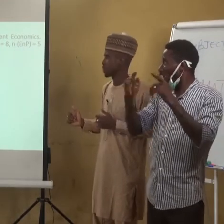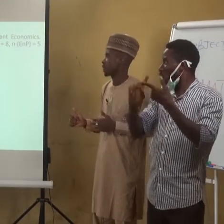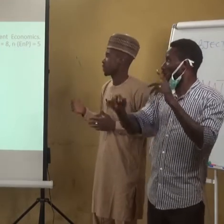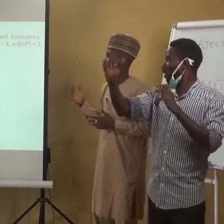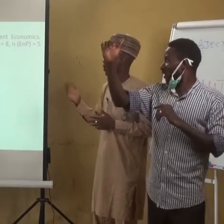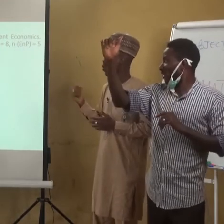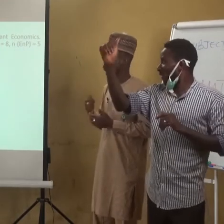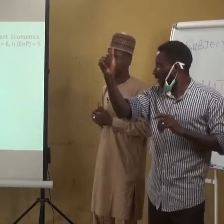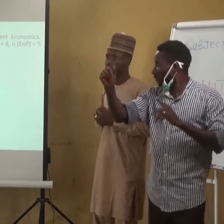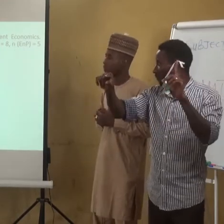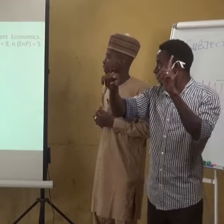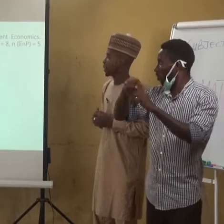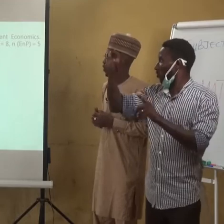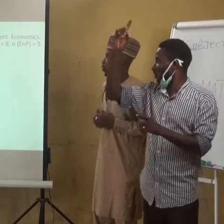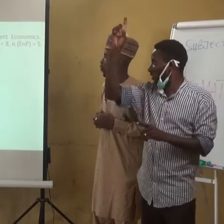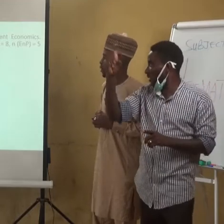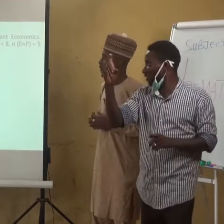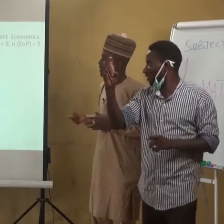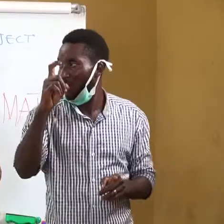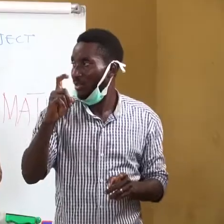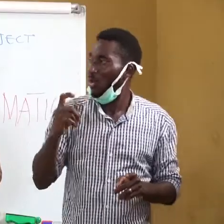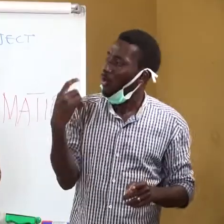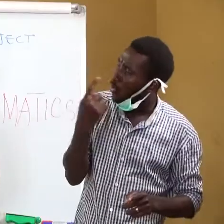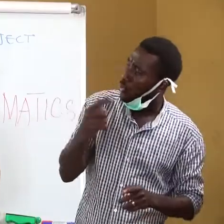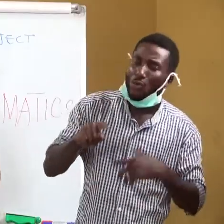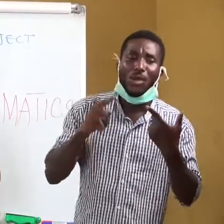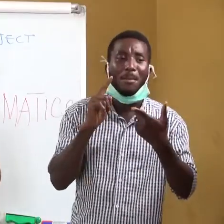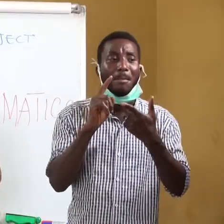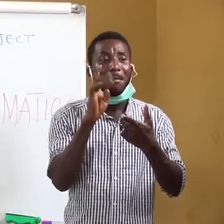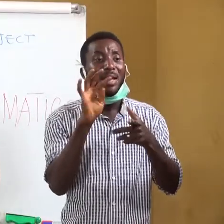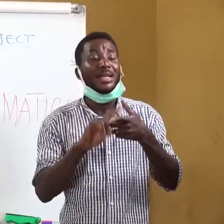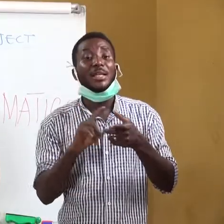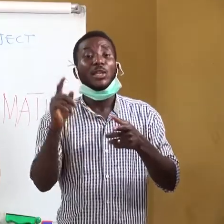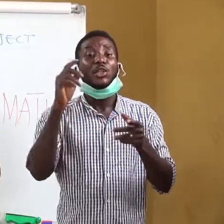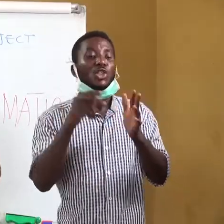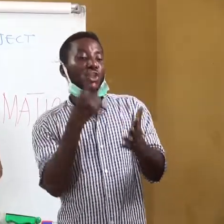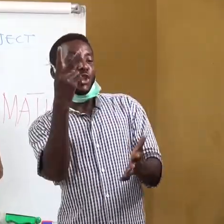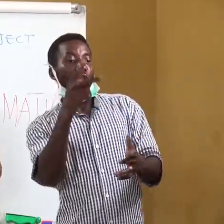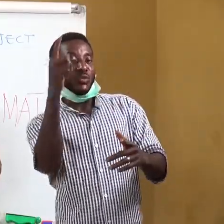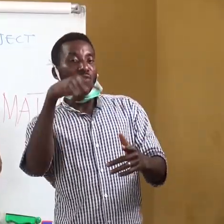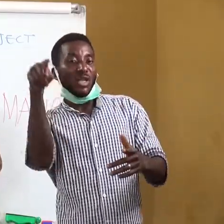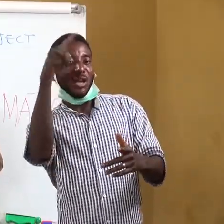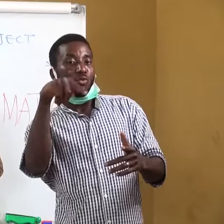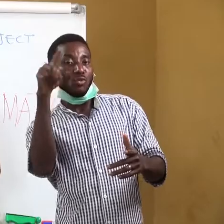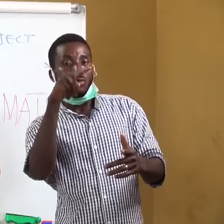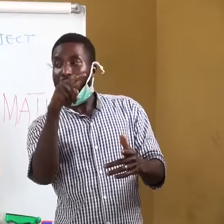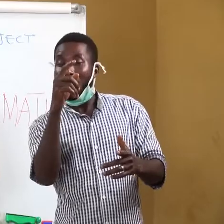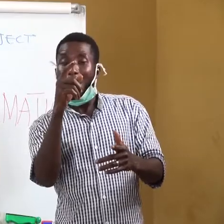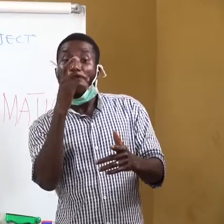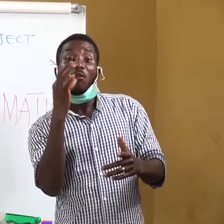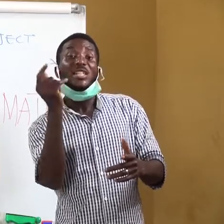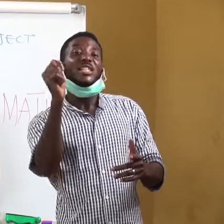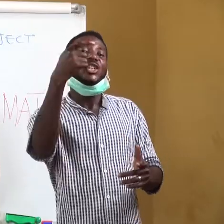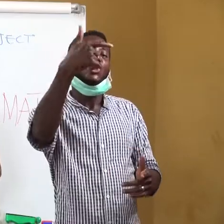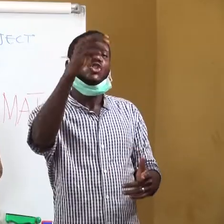X. Also, going by the second cycle of geography, if you observe it clearly,